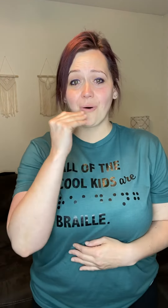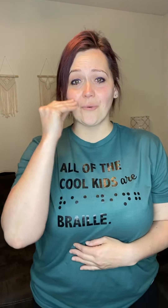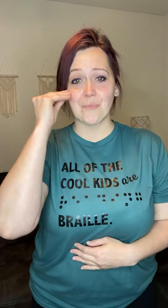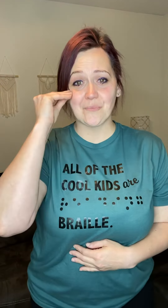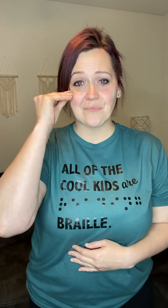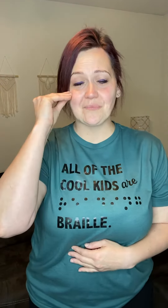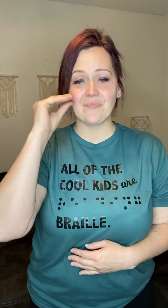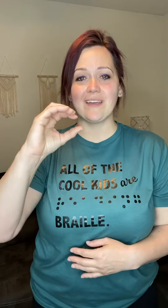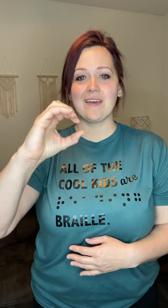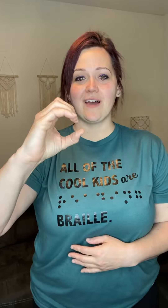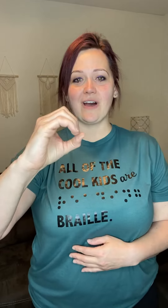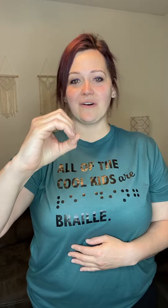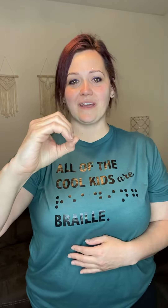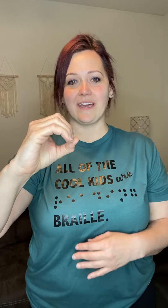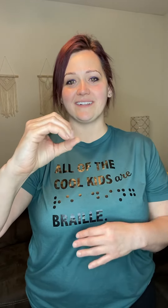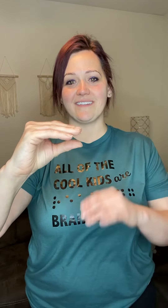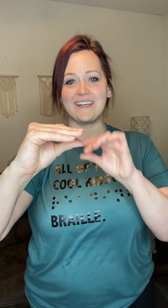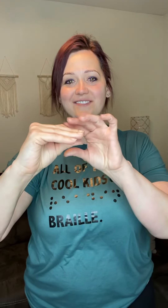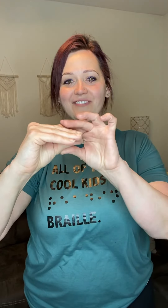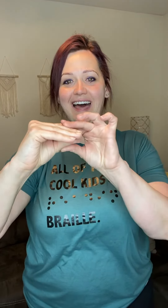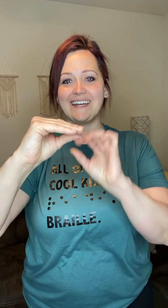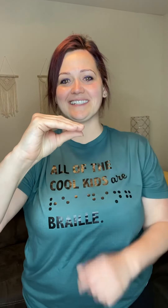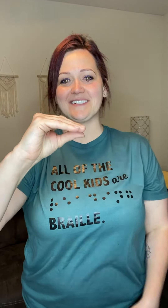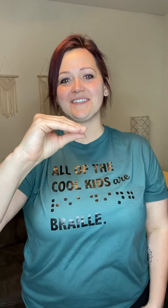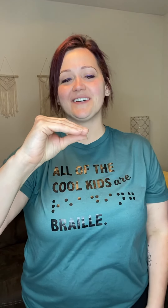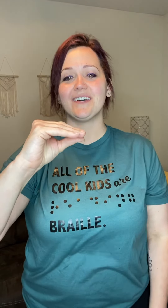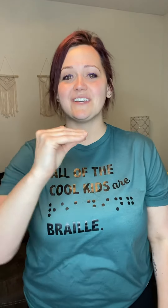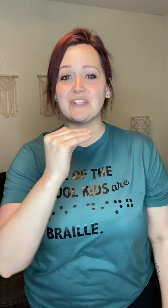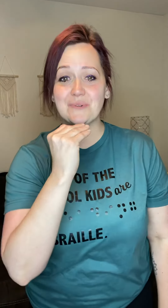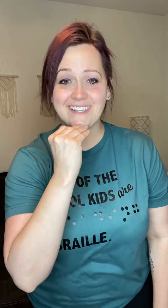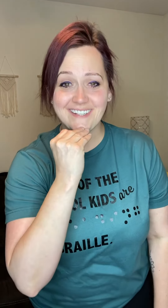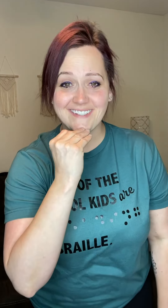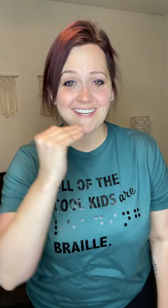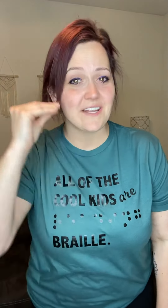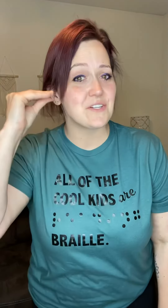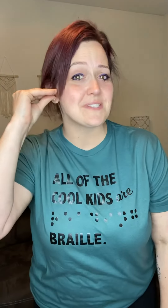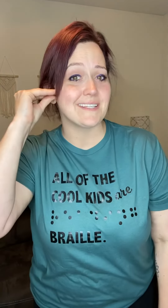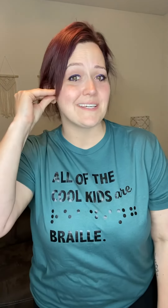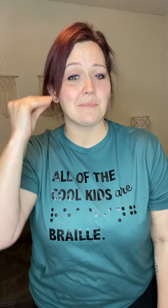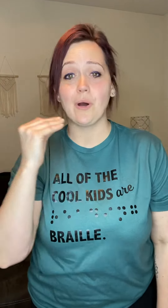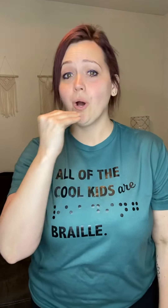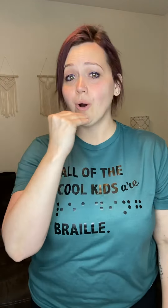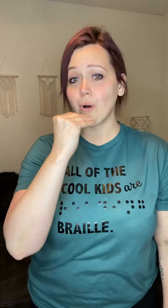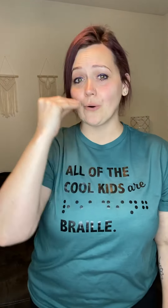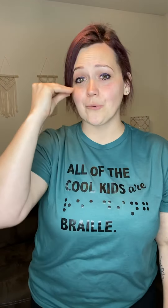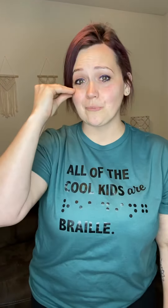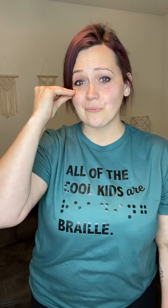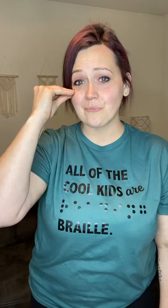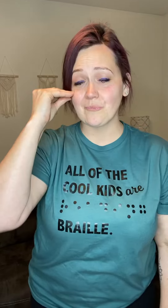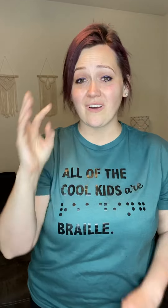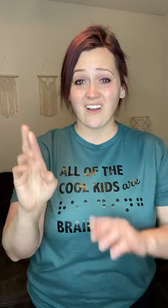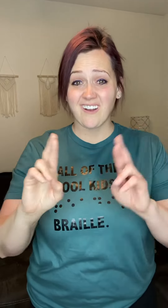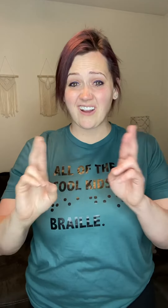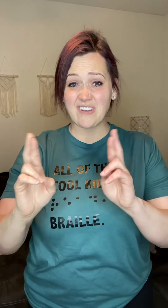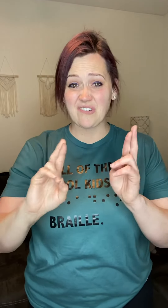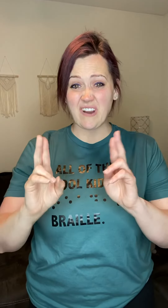Home. O hand, that's flattened. You eat and you sleep. Home. Are you ready